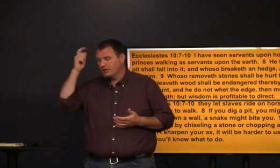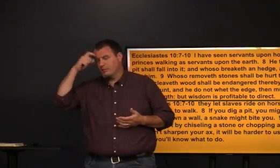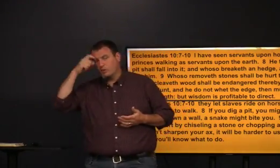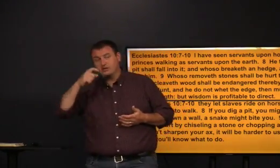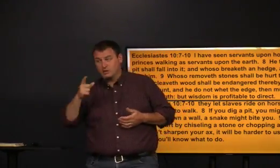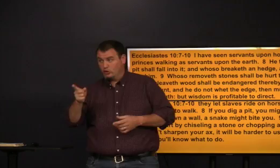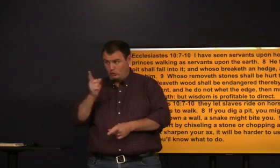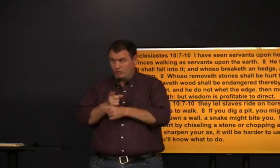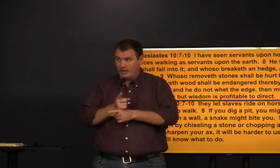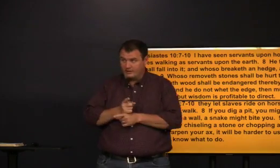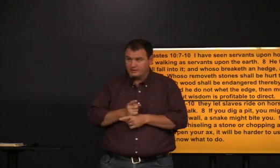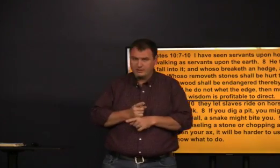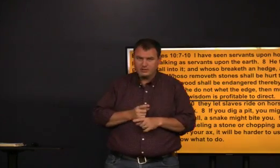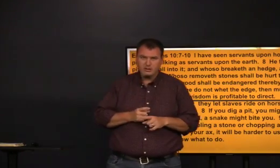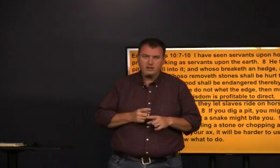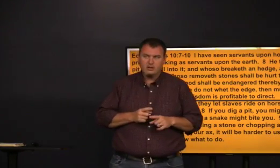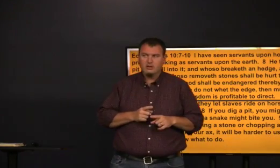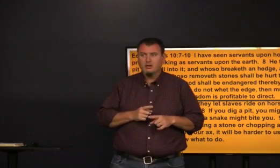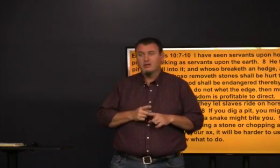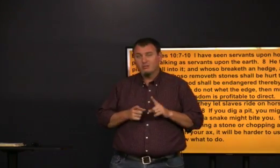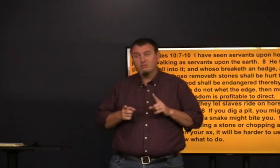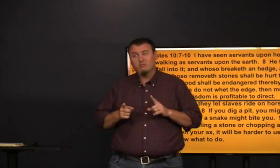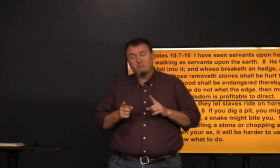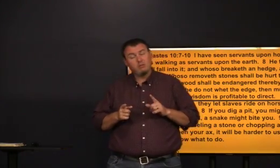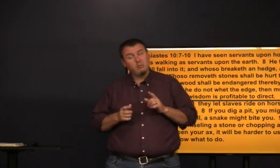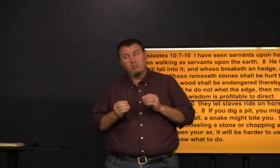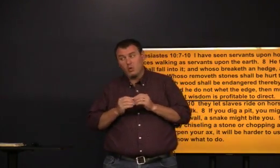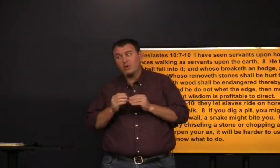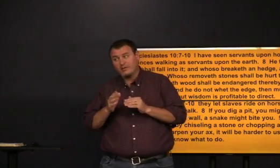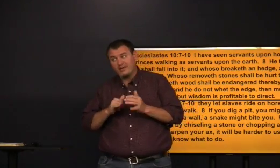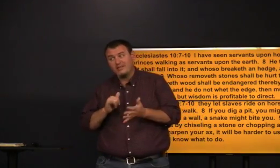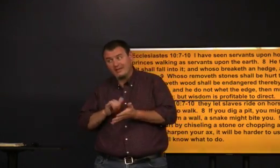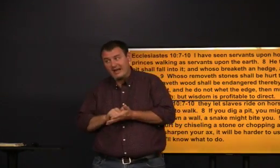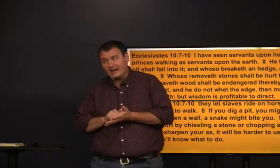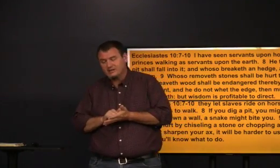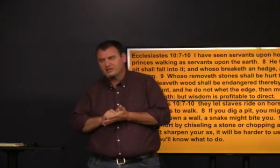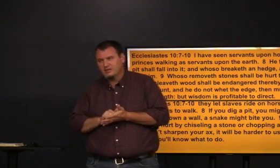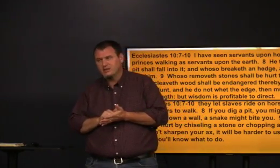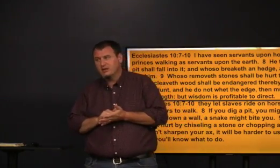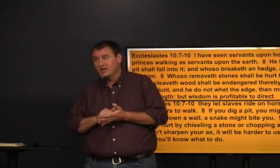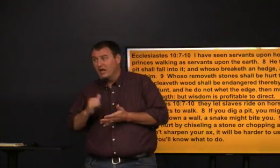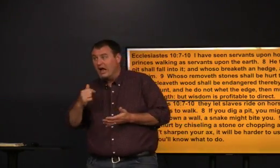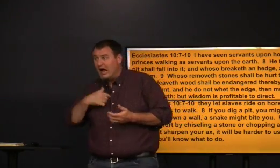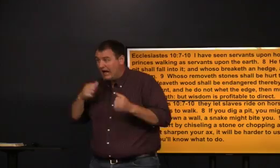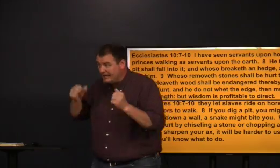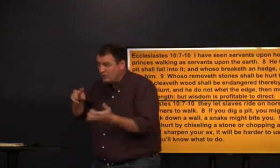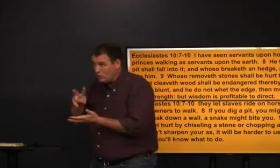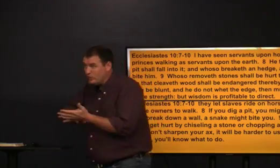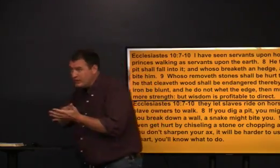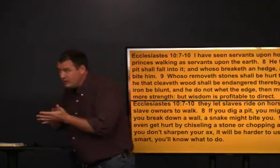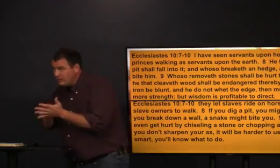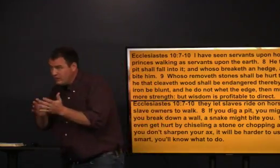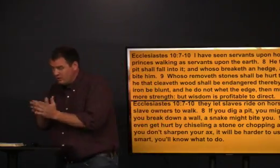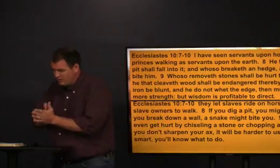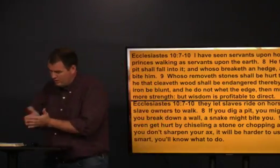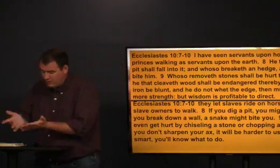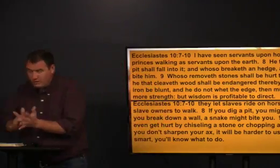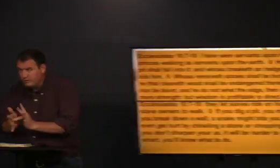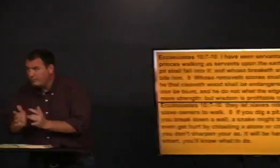become wise. You're right. But more than that, I can read the